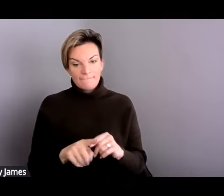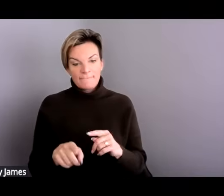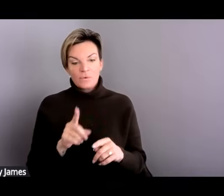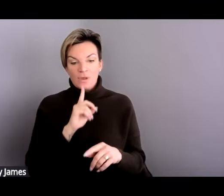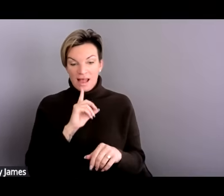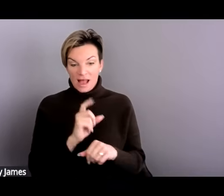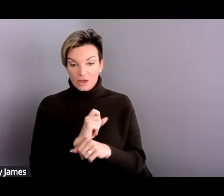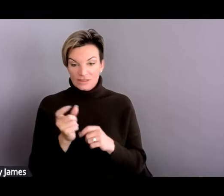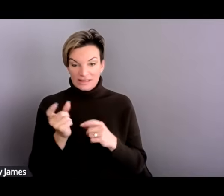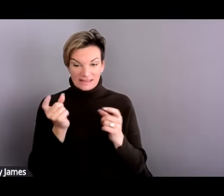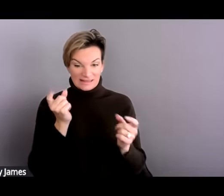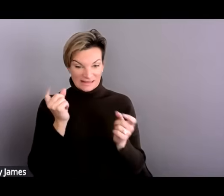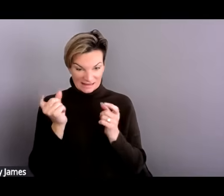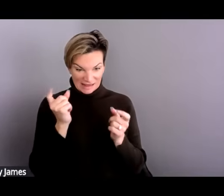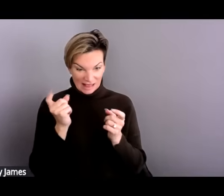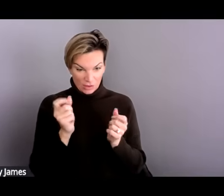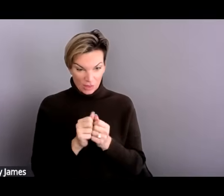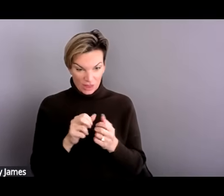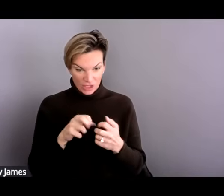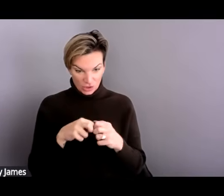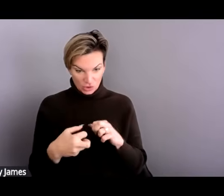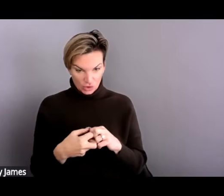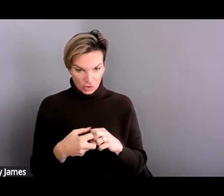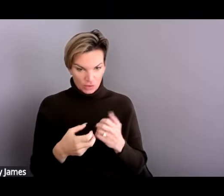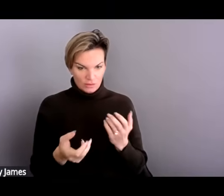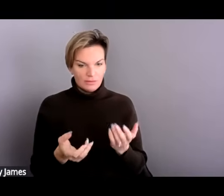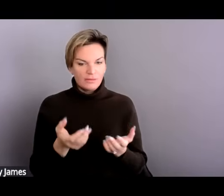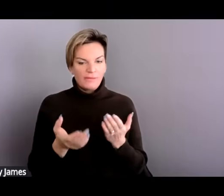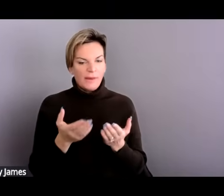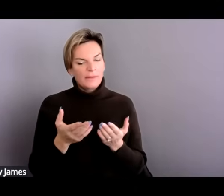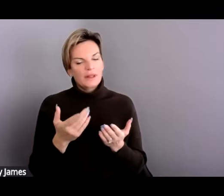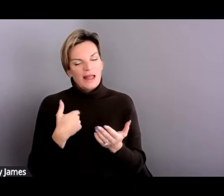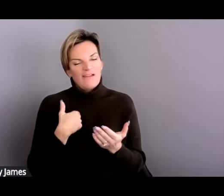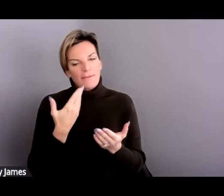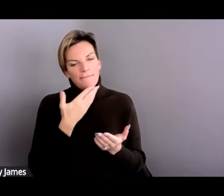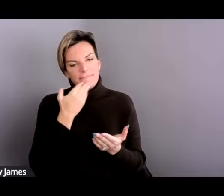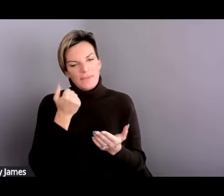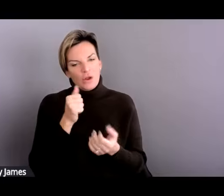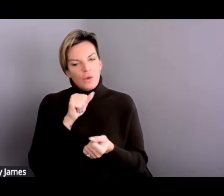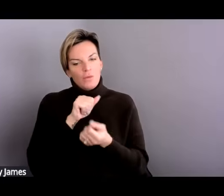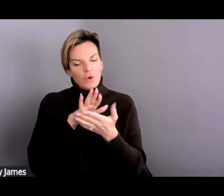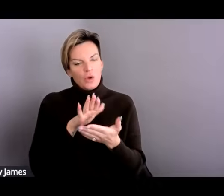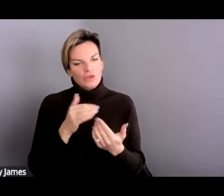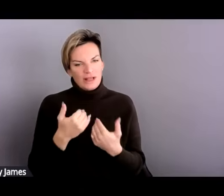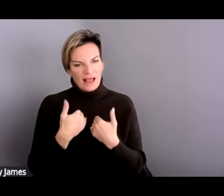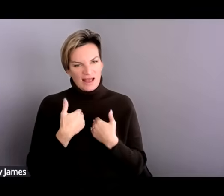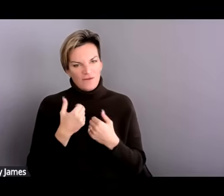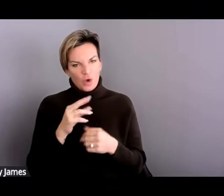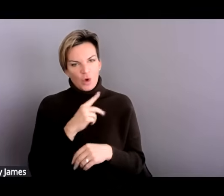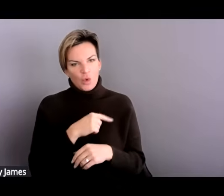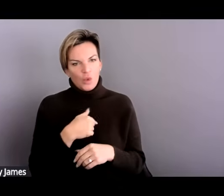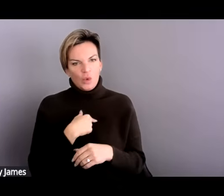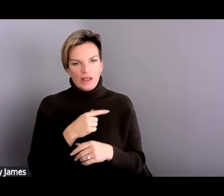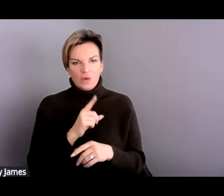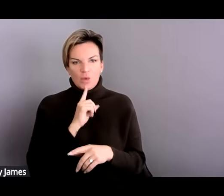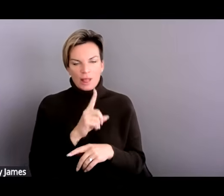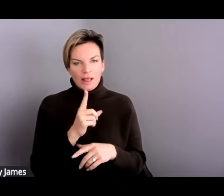issues, we feel like there's a better way of handling it. Are we limiting ourselves in these procedures